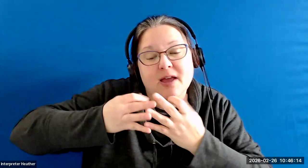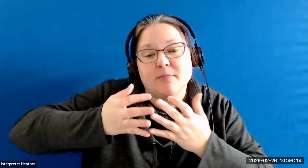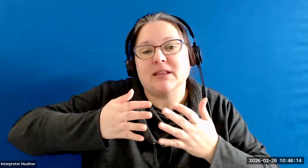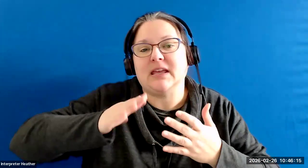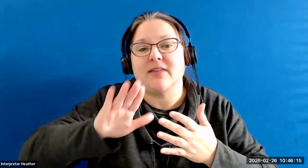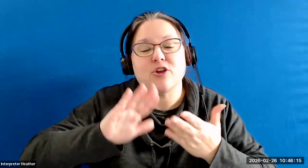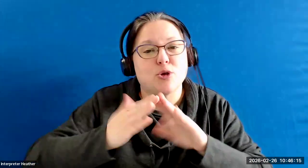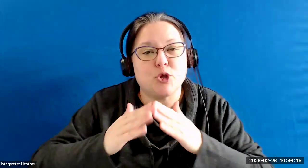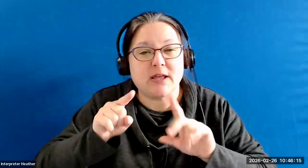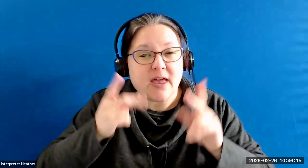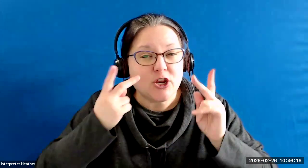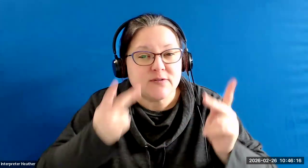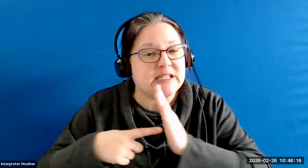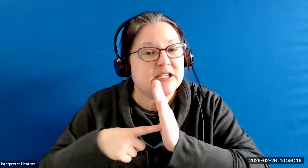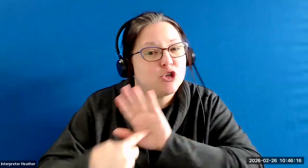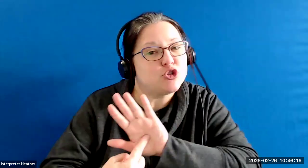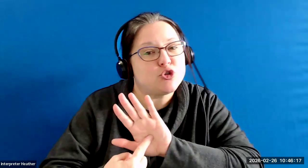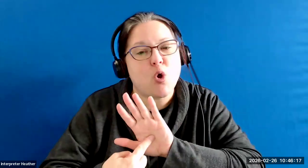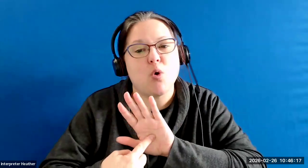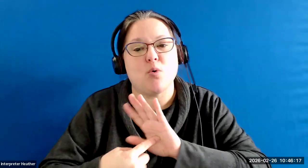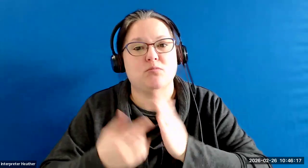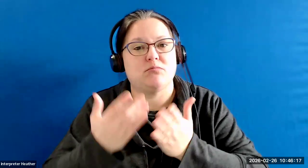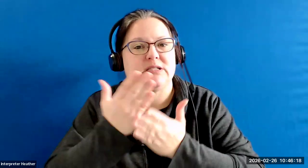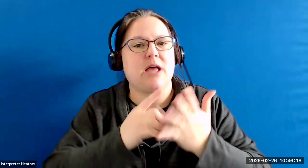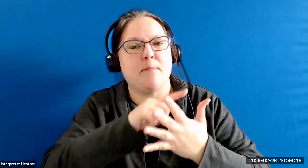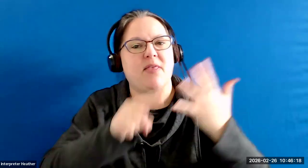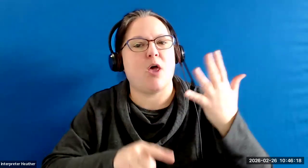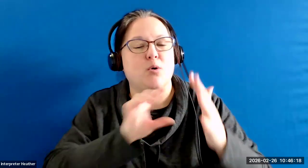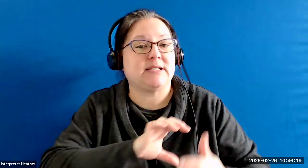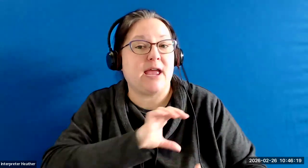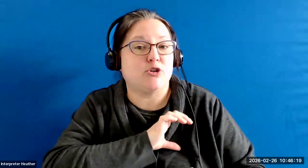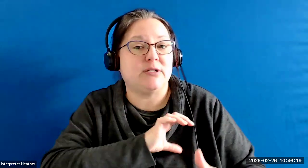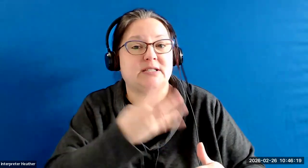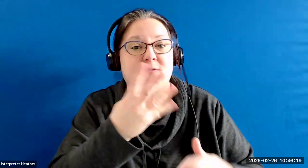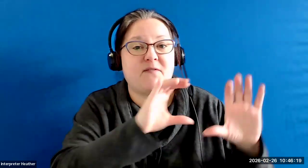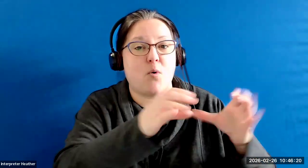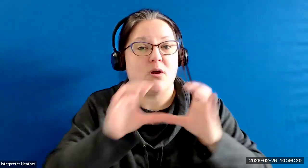you have seen that have illustrated some of these characteristics?